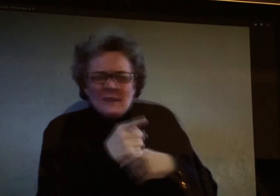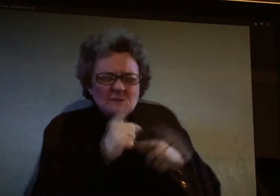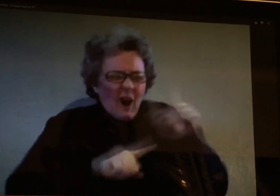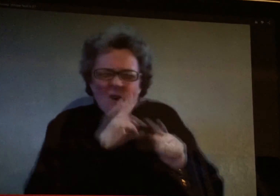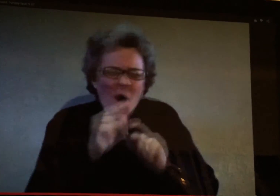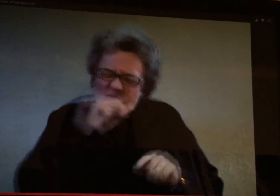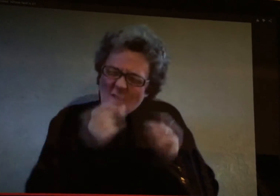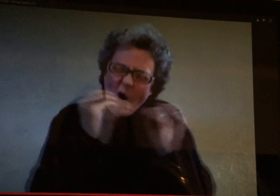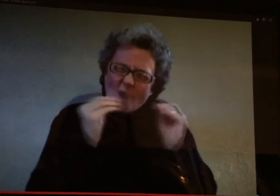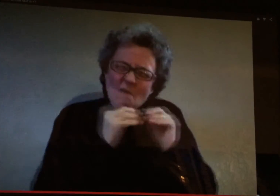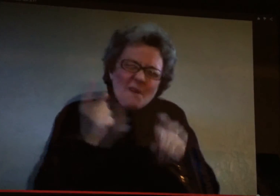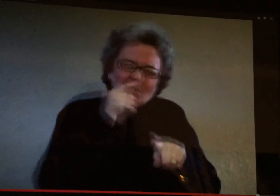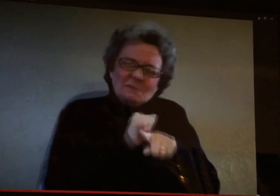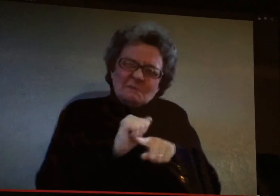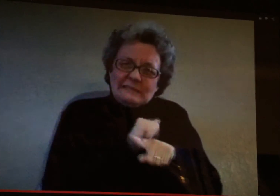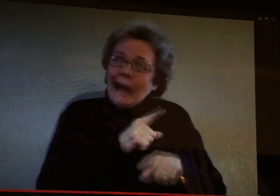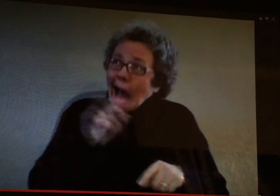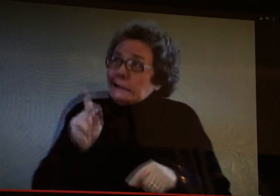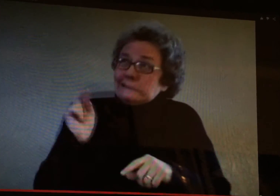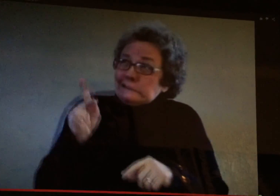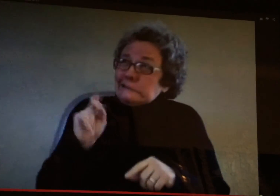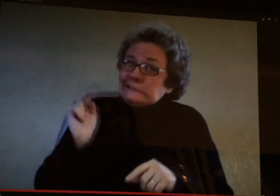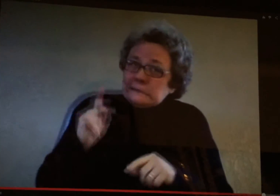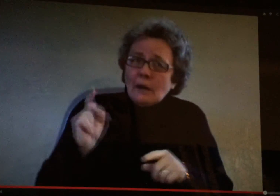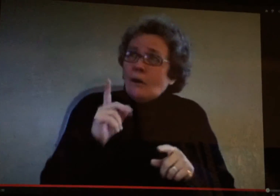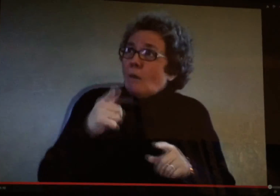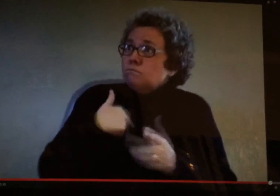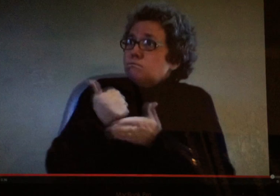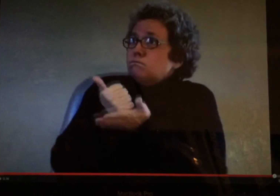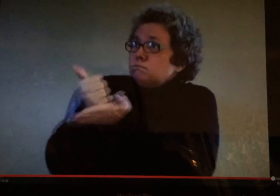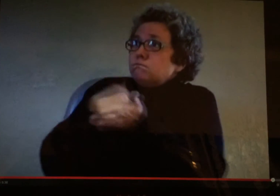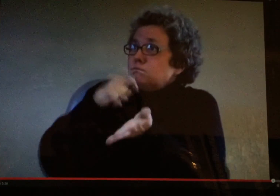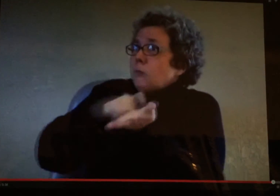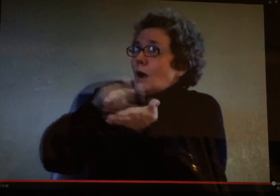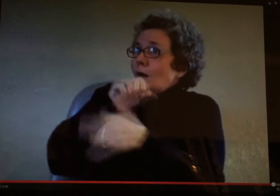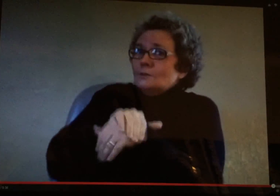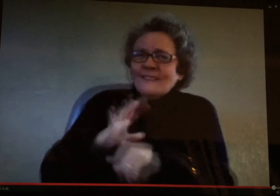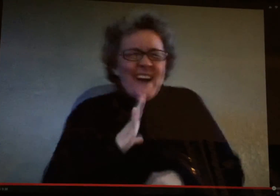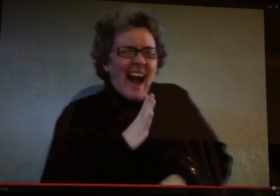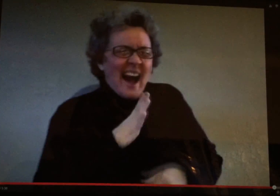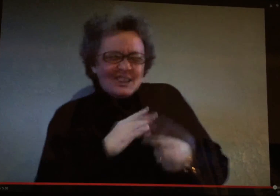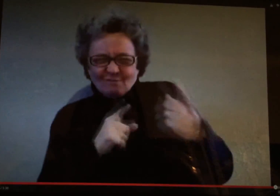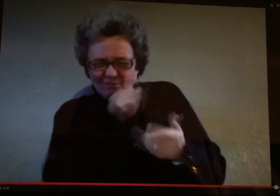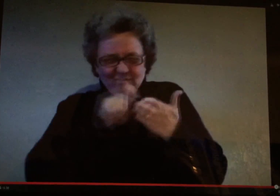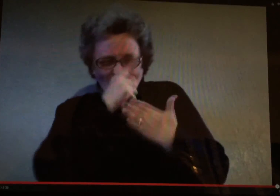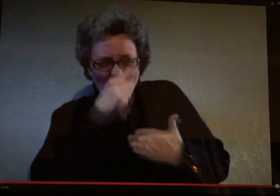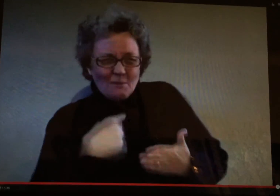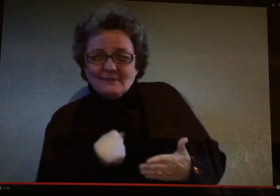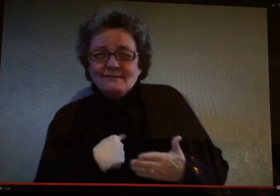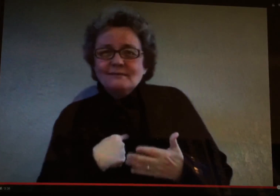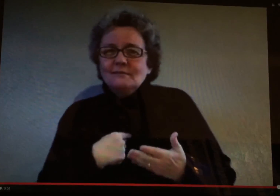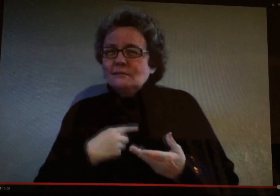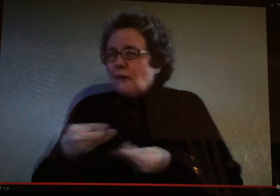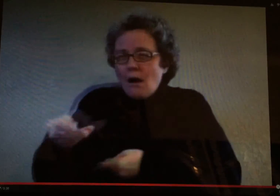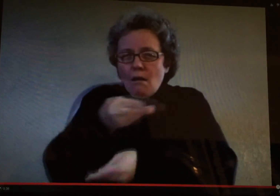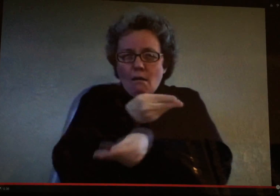teach them. We will support, and we will help each other practice. You know, if you need help reading and writing